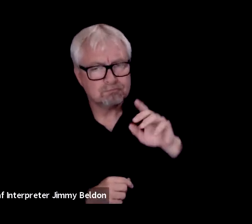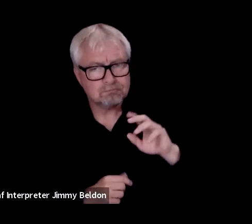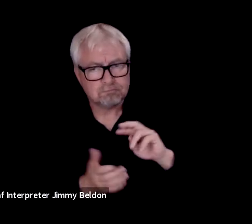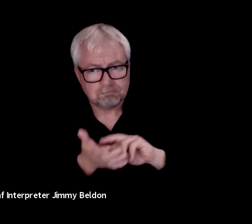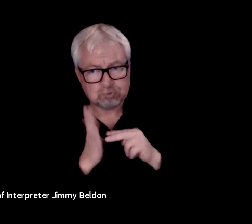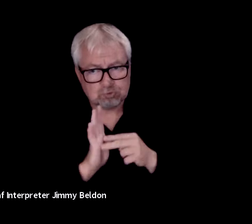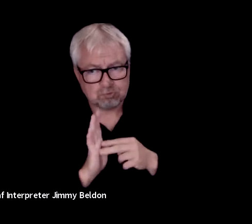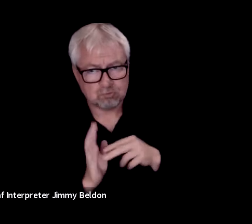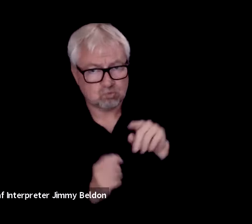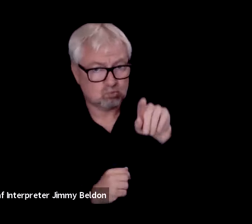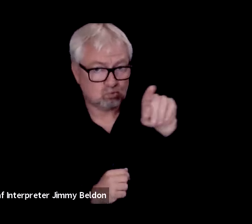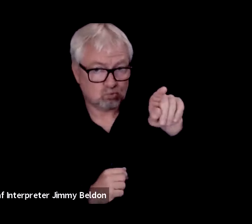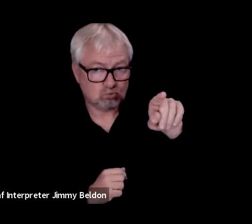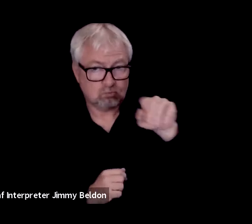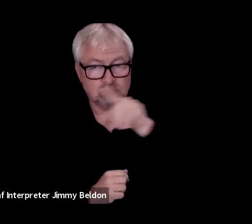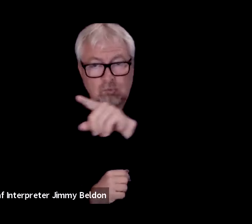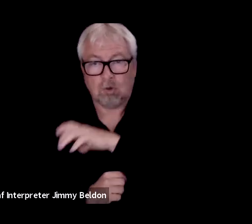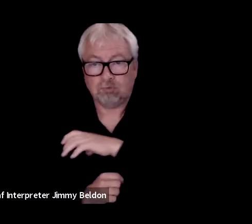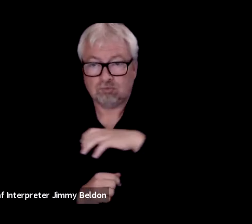booster vaccines,